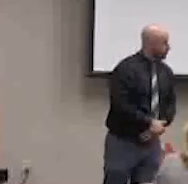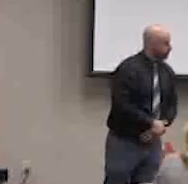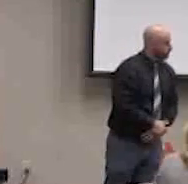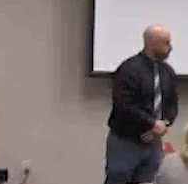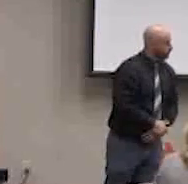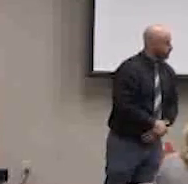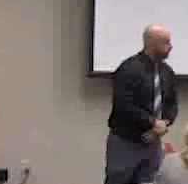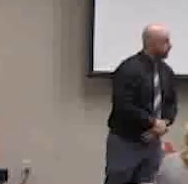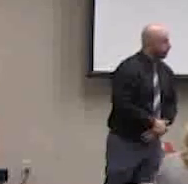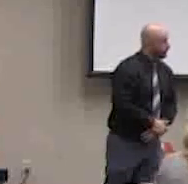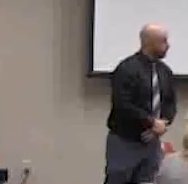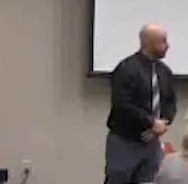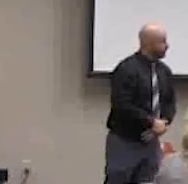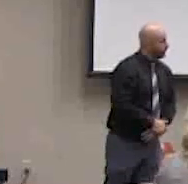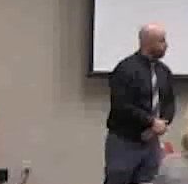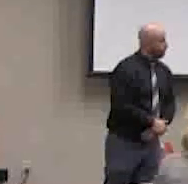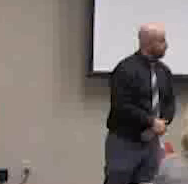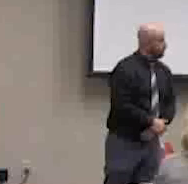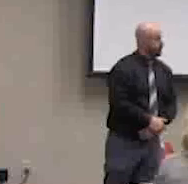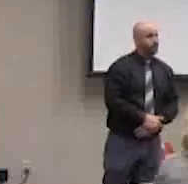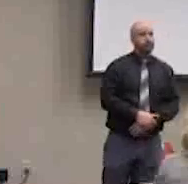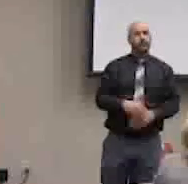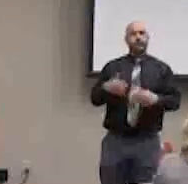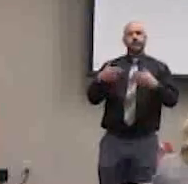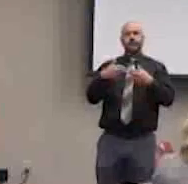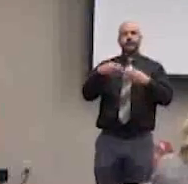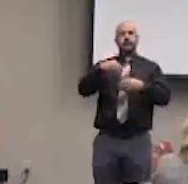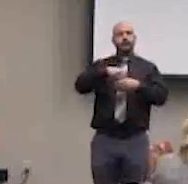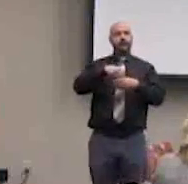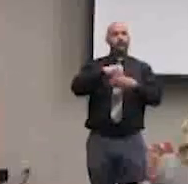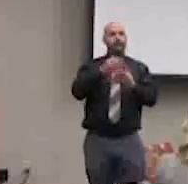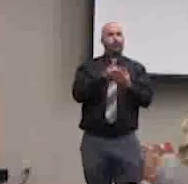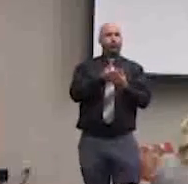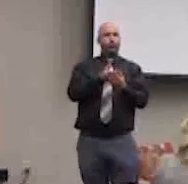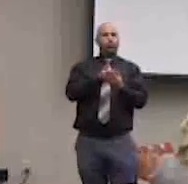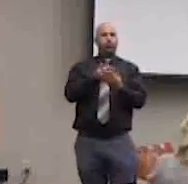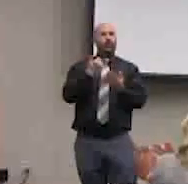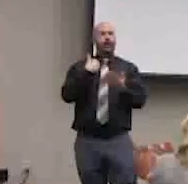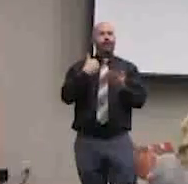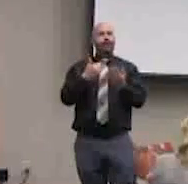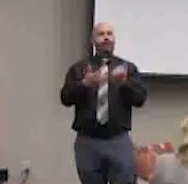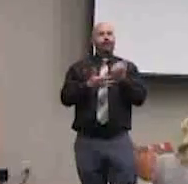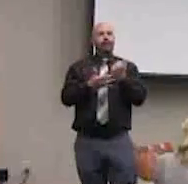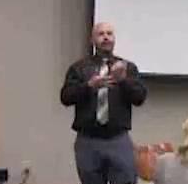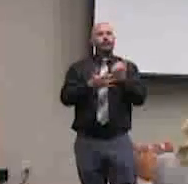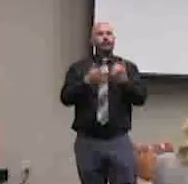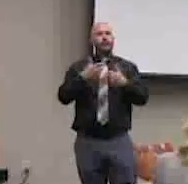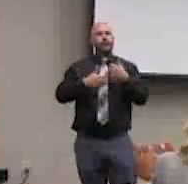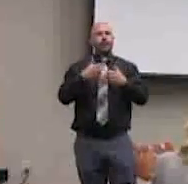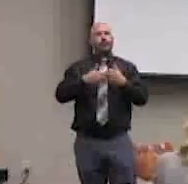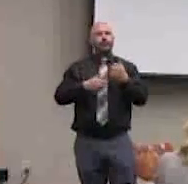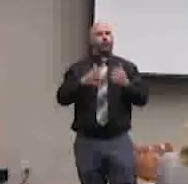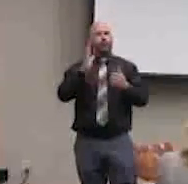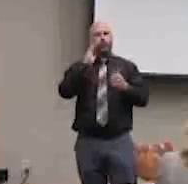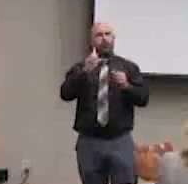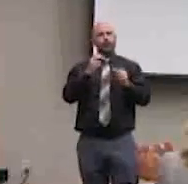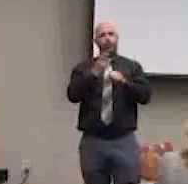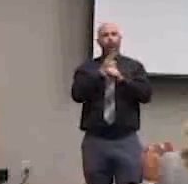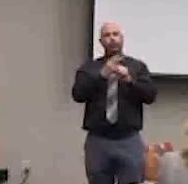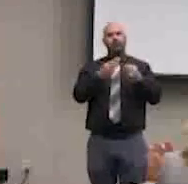You have this slide in your folder. I was going to have to help you, so we're ahead. Okay, well, we'll just go off the slides.